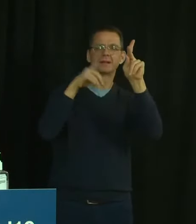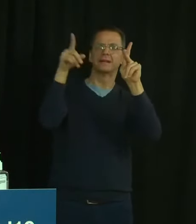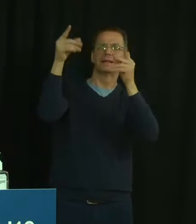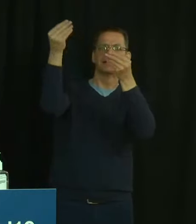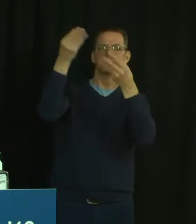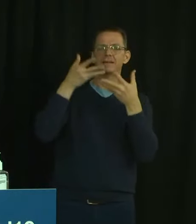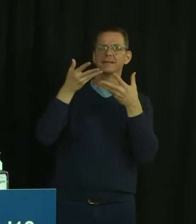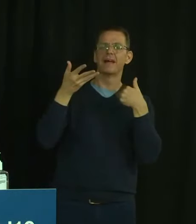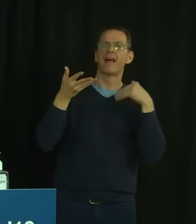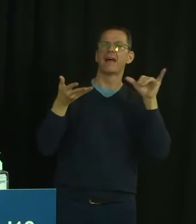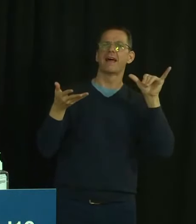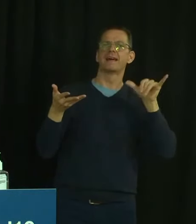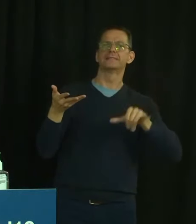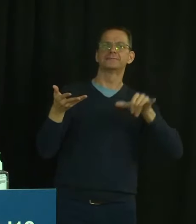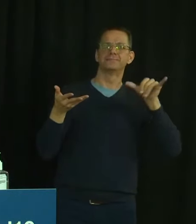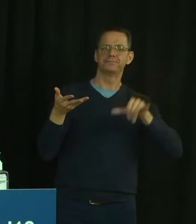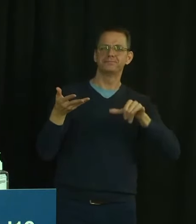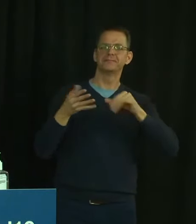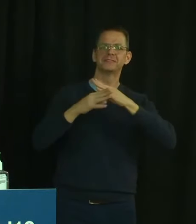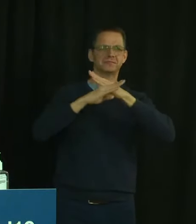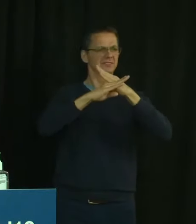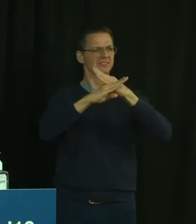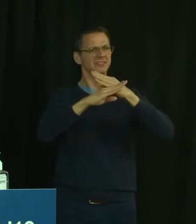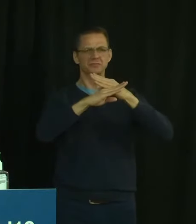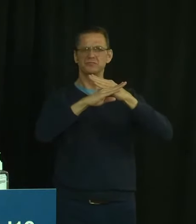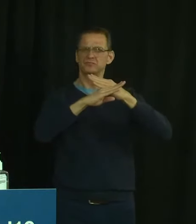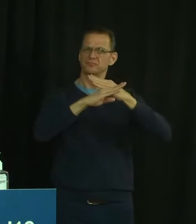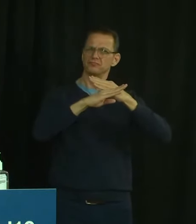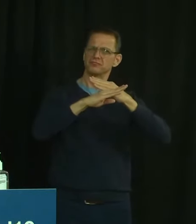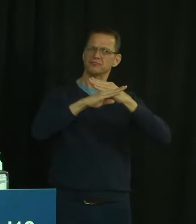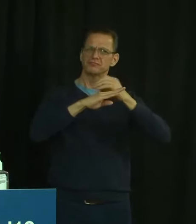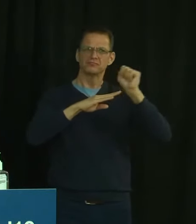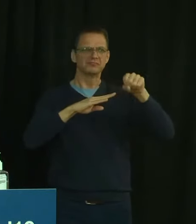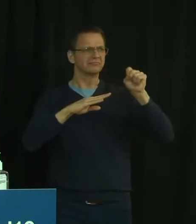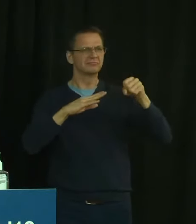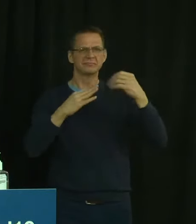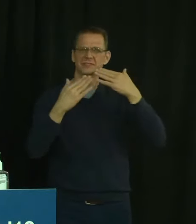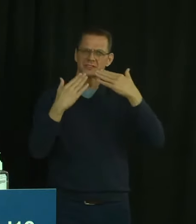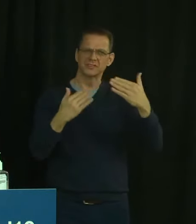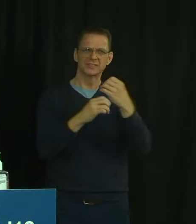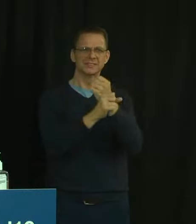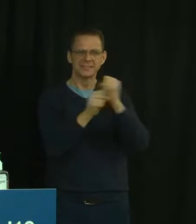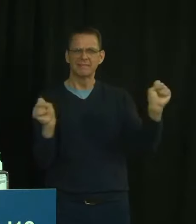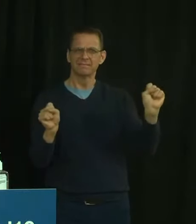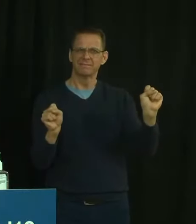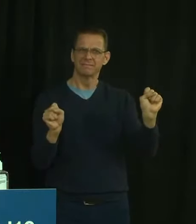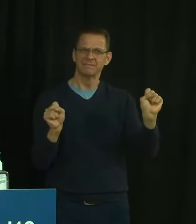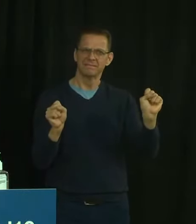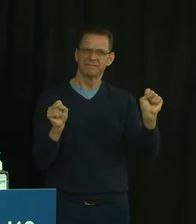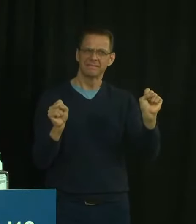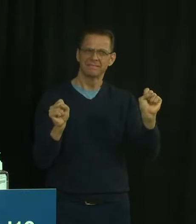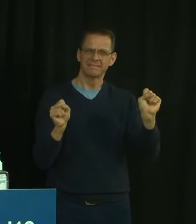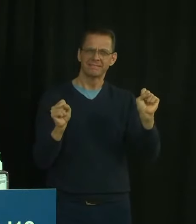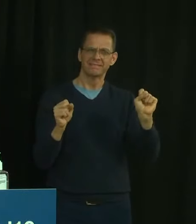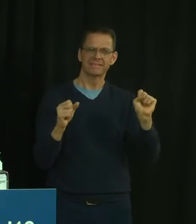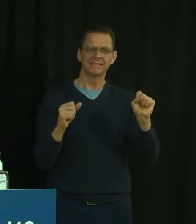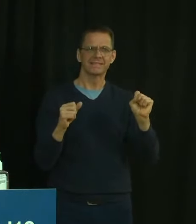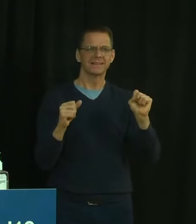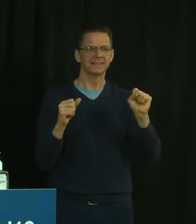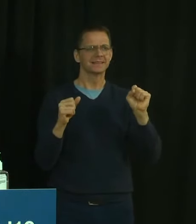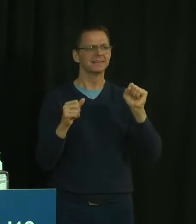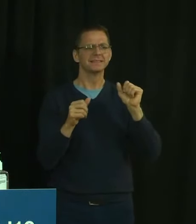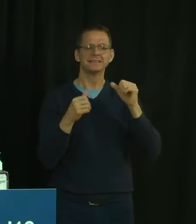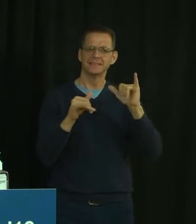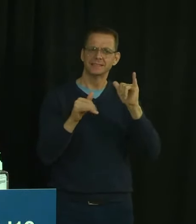showed significant protection against those severe outcomes of hospitalization and death, then we had the ability to say, yes, this vaccine